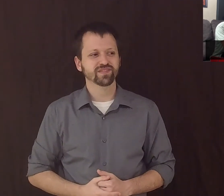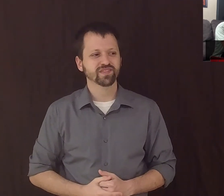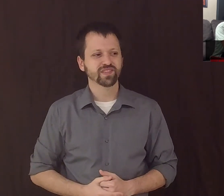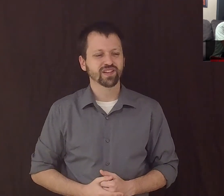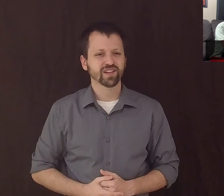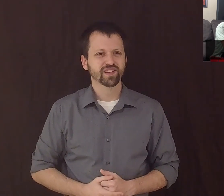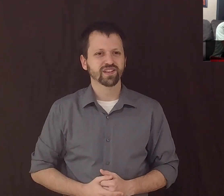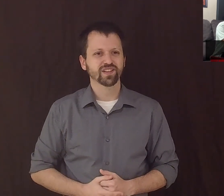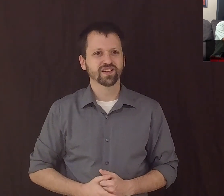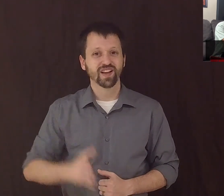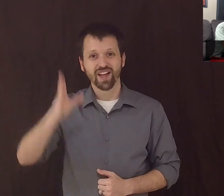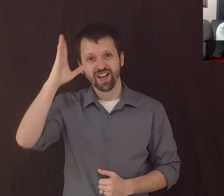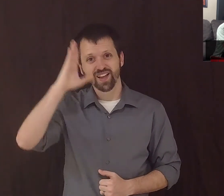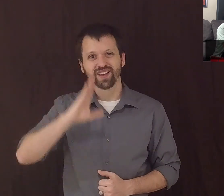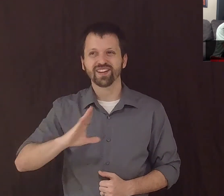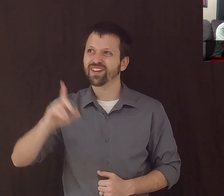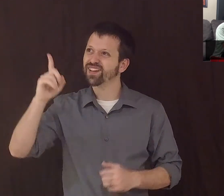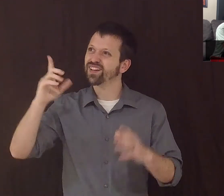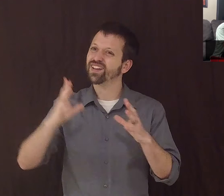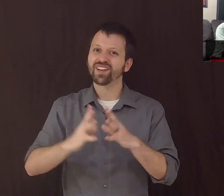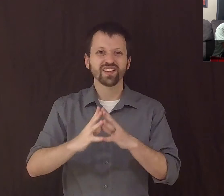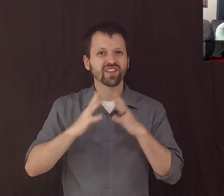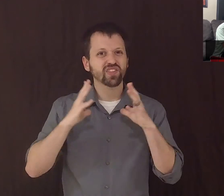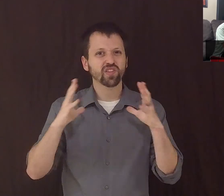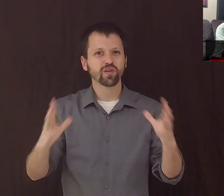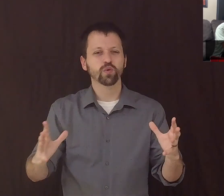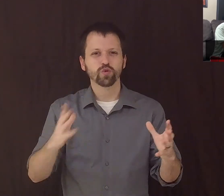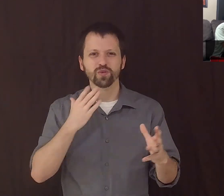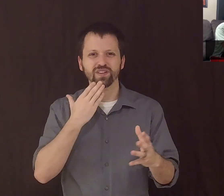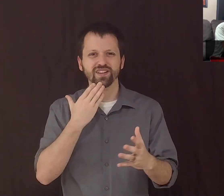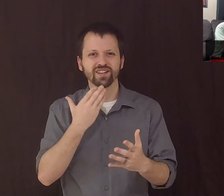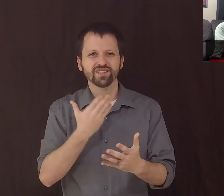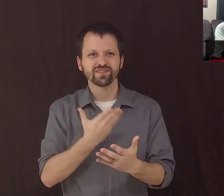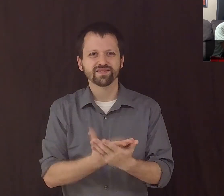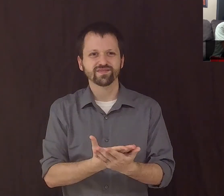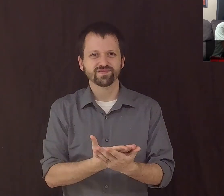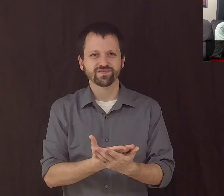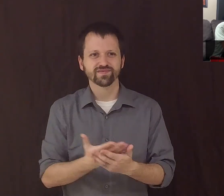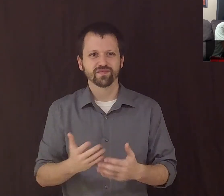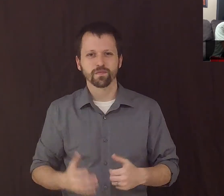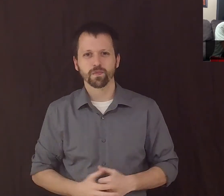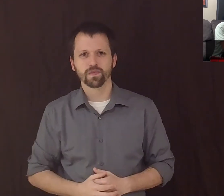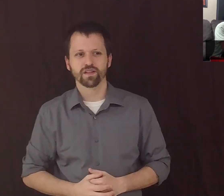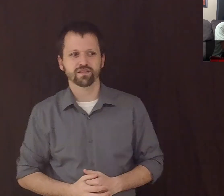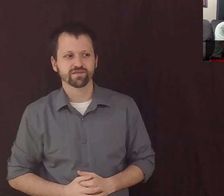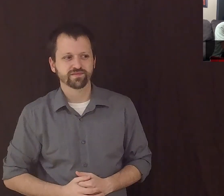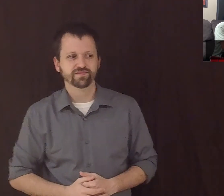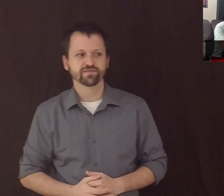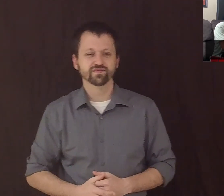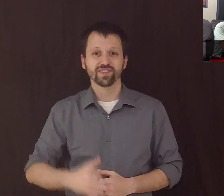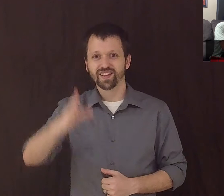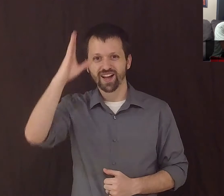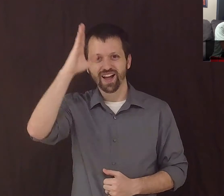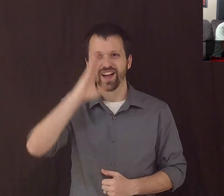Church, lift that up. God is good. God is so good.